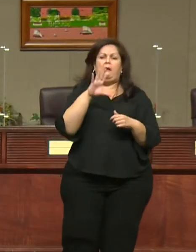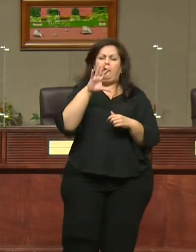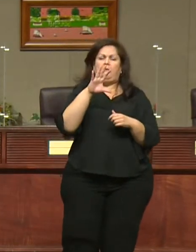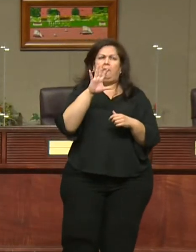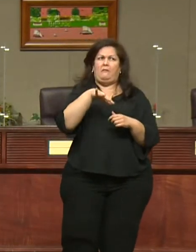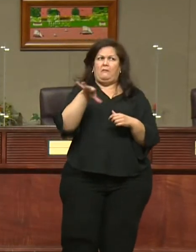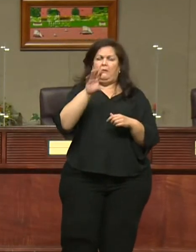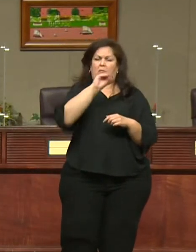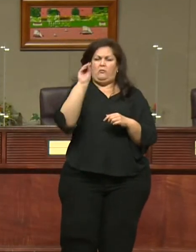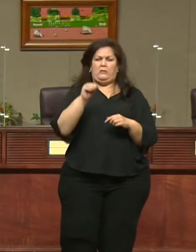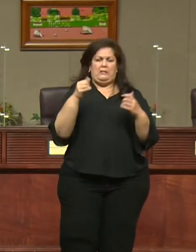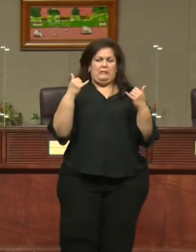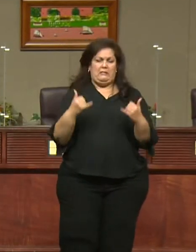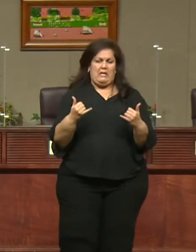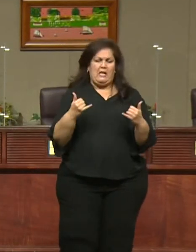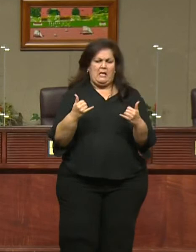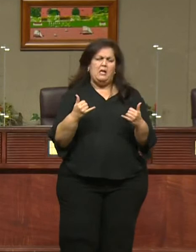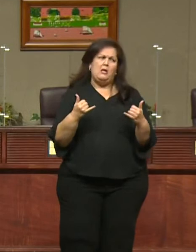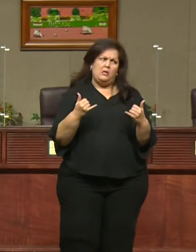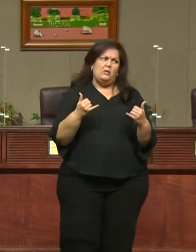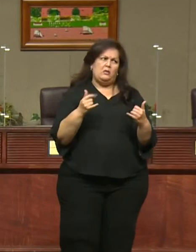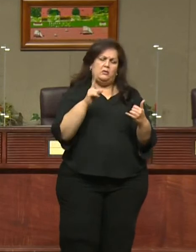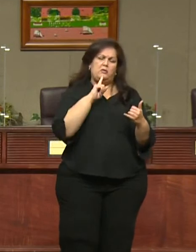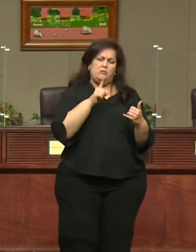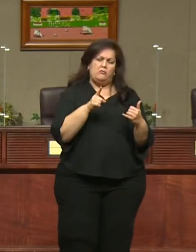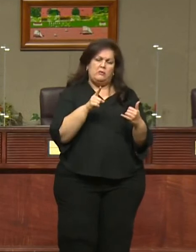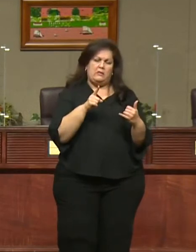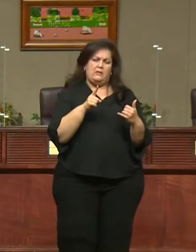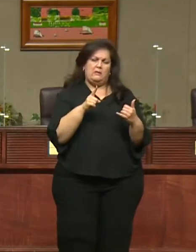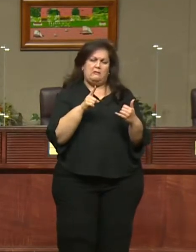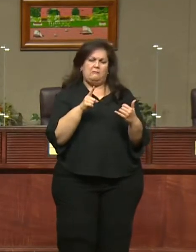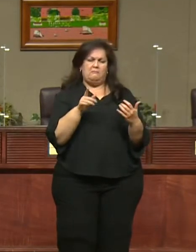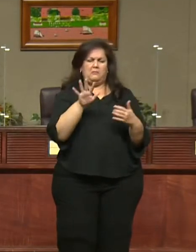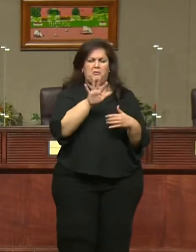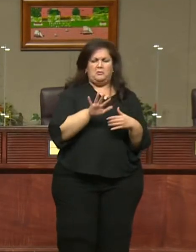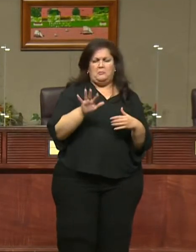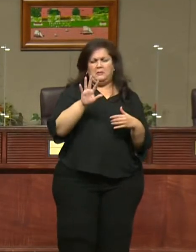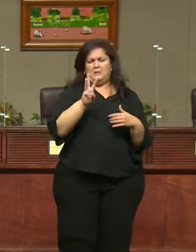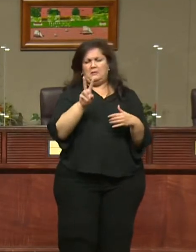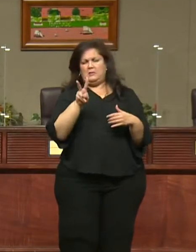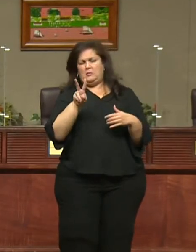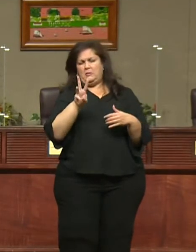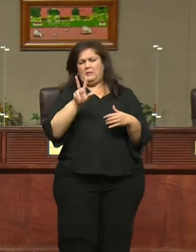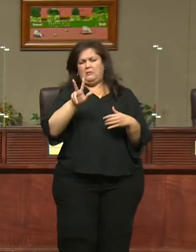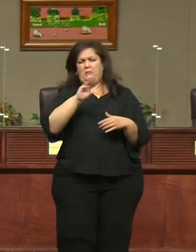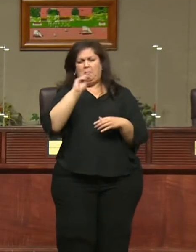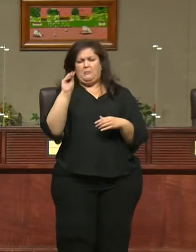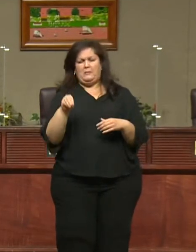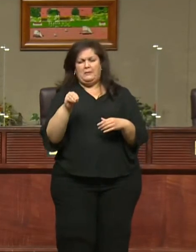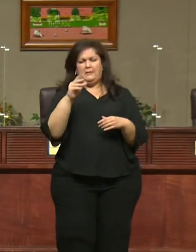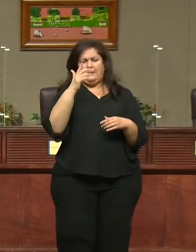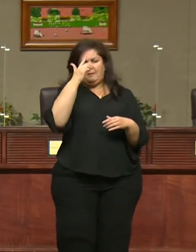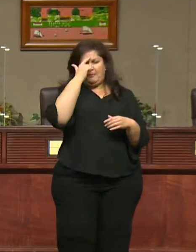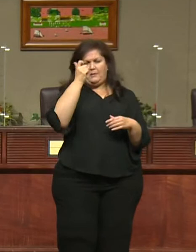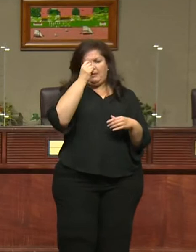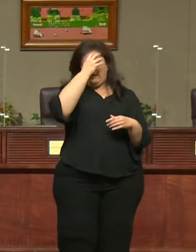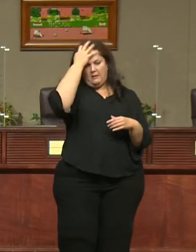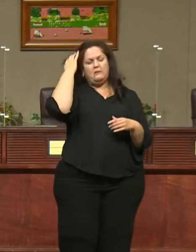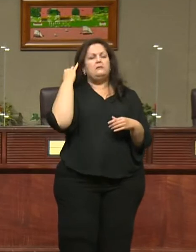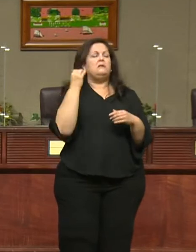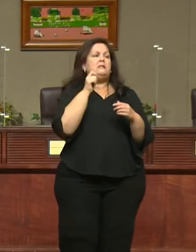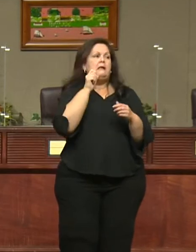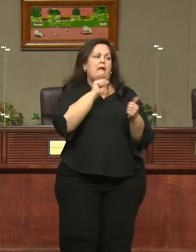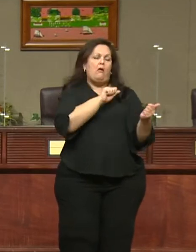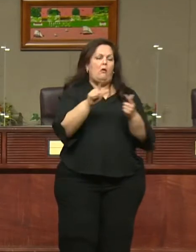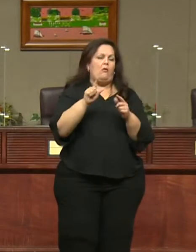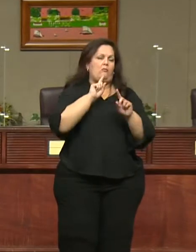55, we probably are really around 62, 63%, because again, we are underreporting